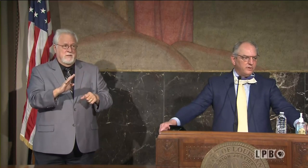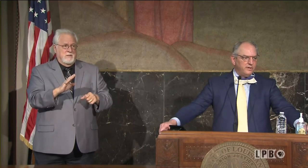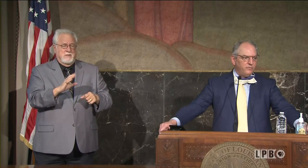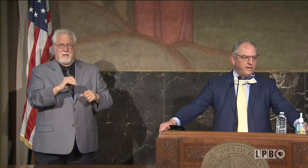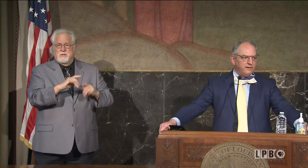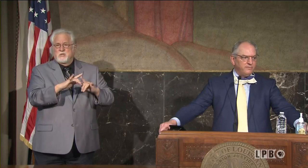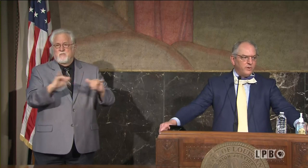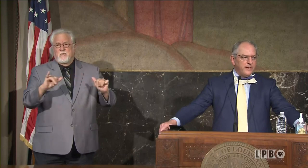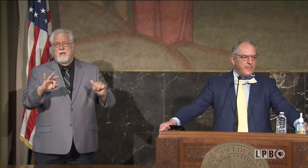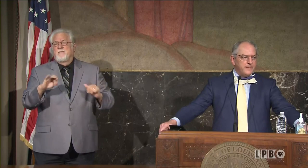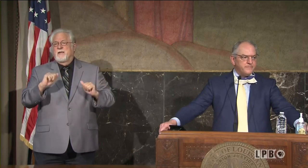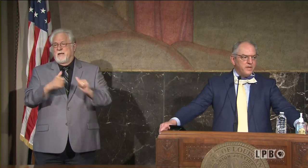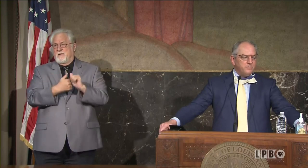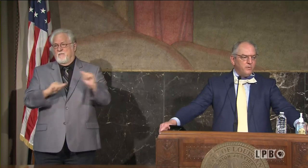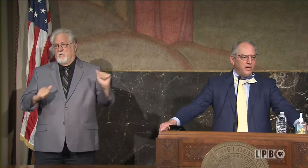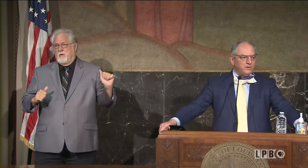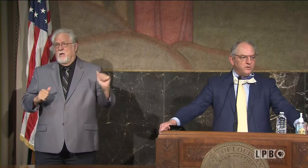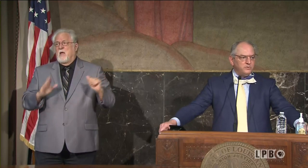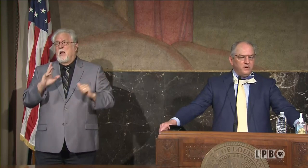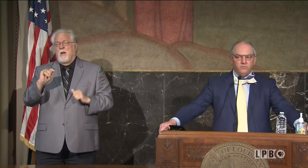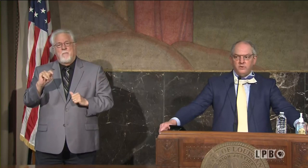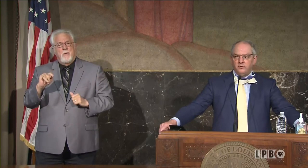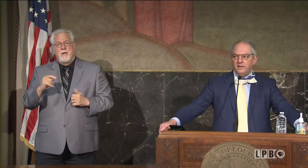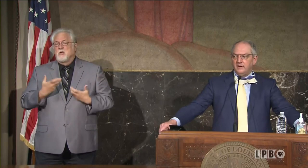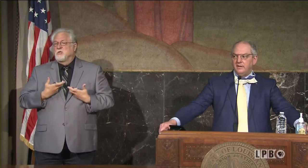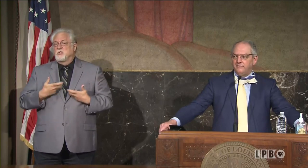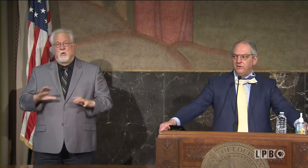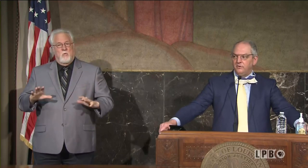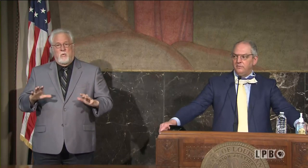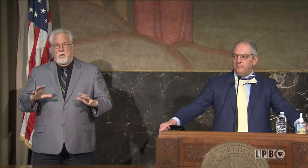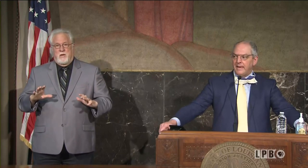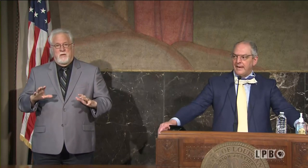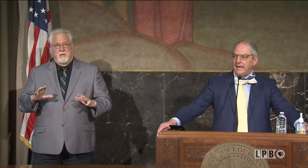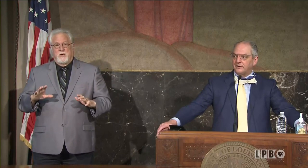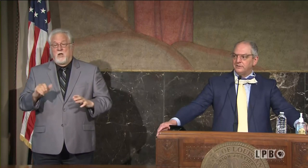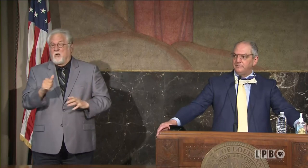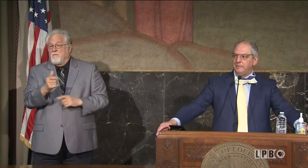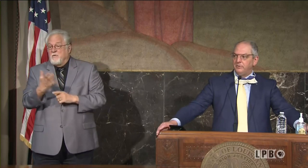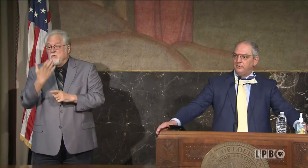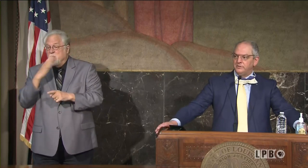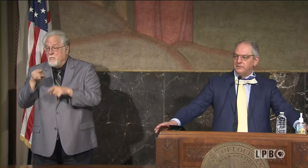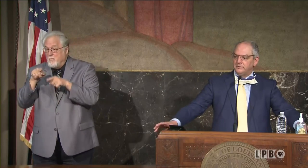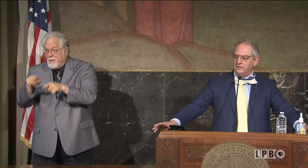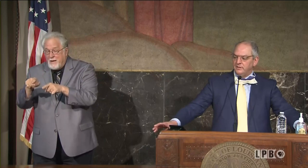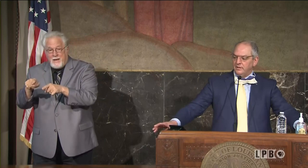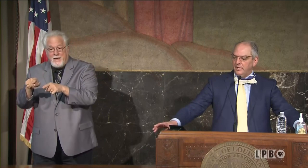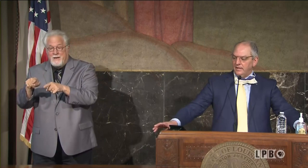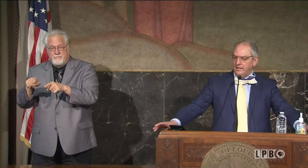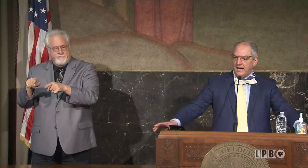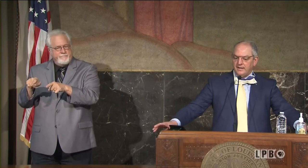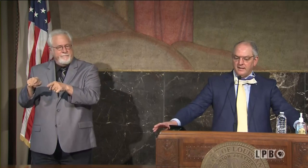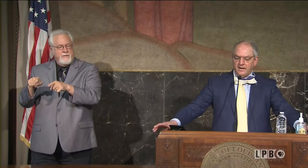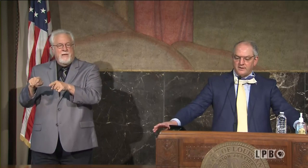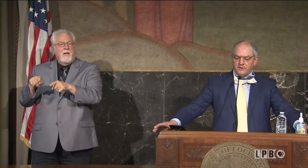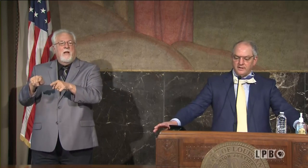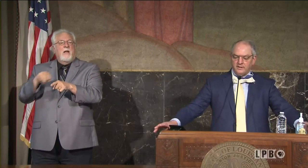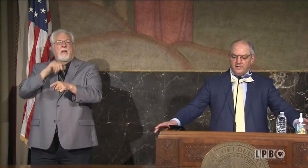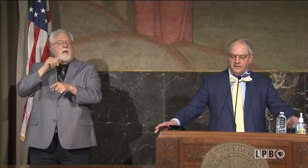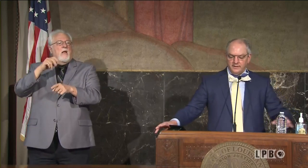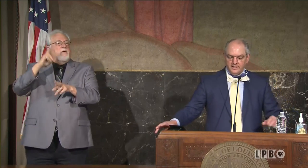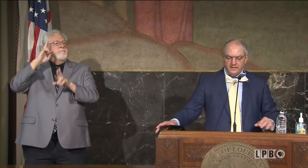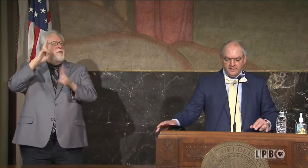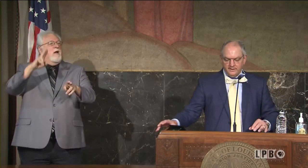so forth if we can avoid it. But we also don't want a few bad actors, people who are just not